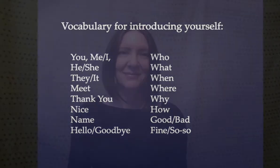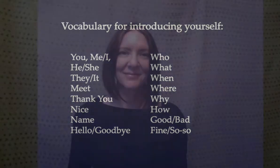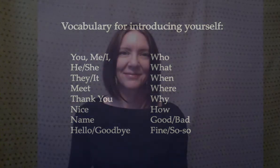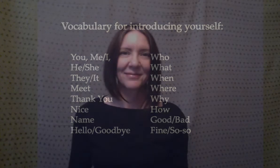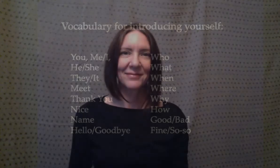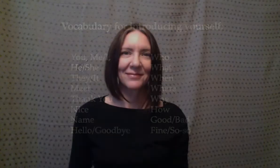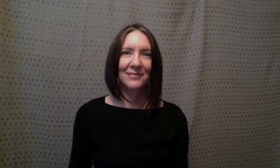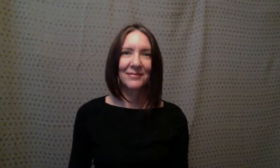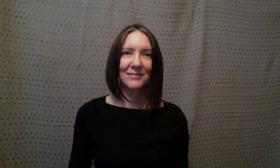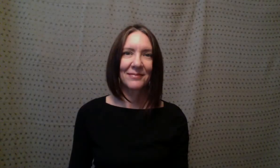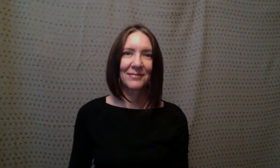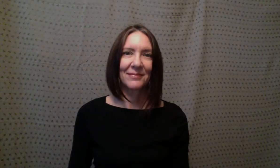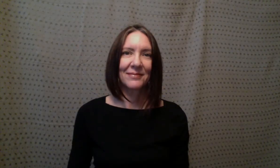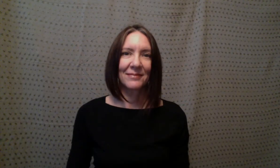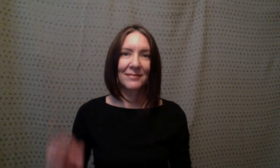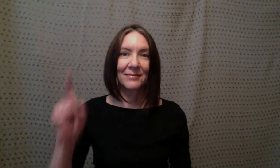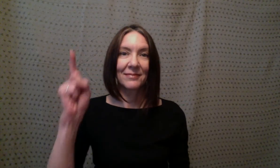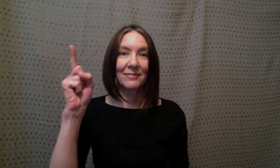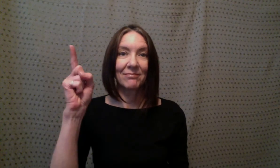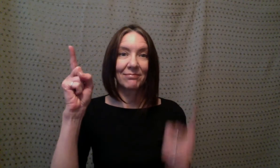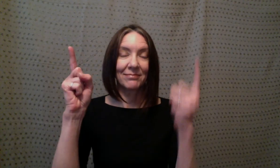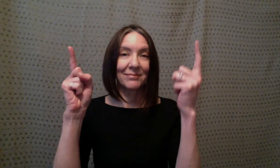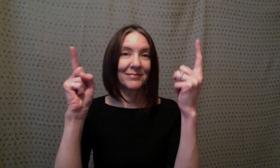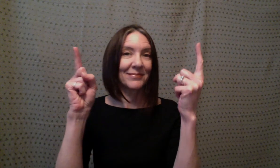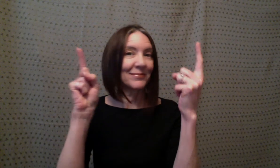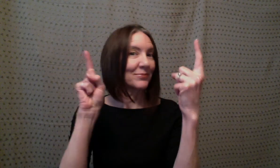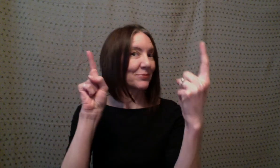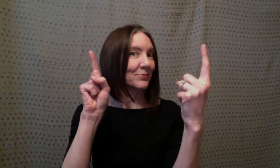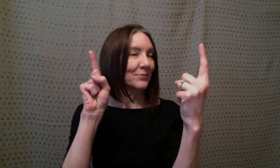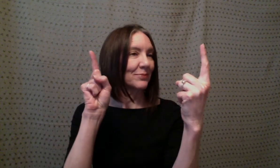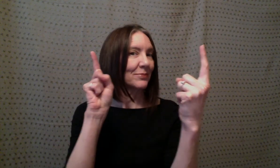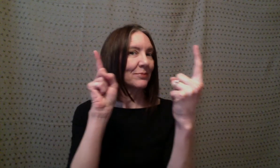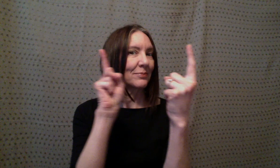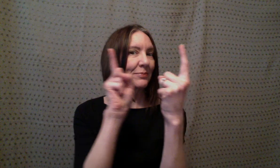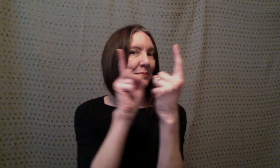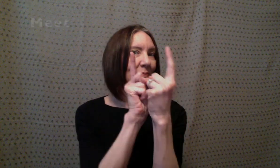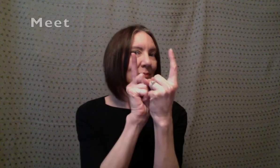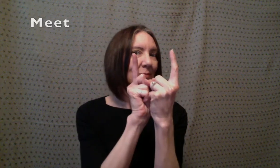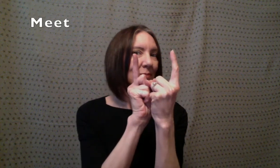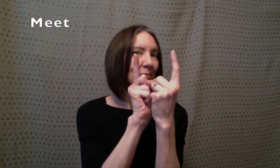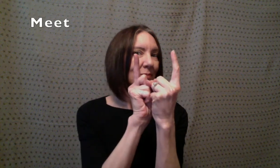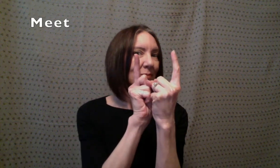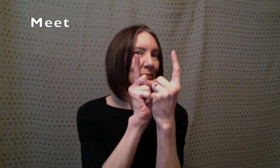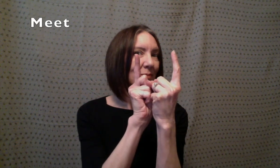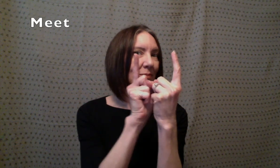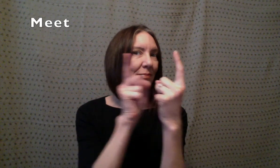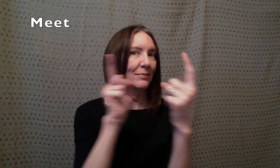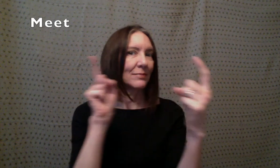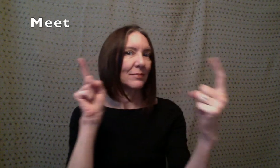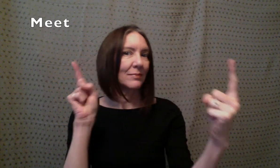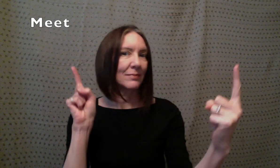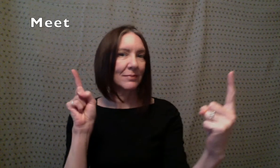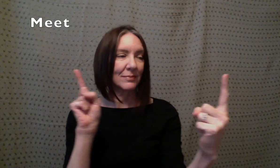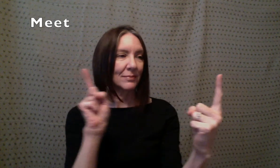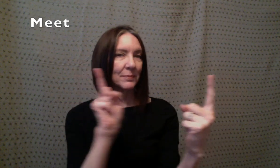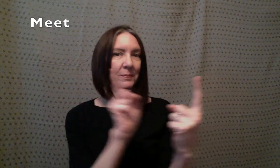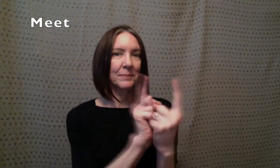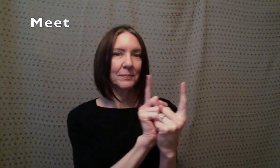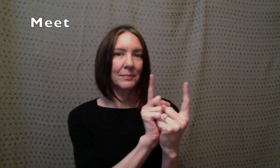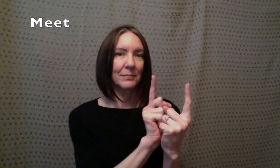The first sign is meet. Each hand is a one-hand shape. They come together with the palms to